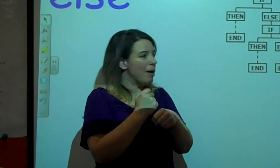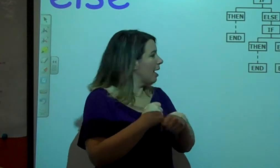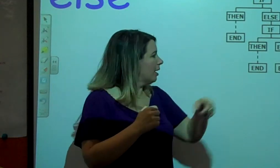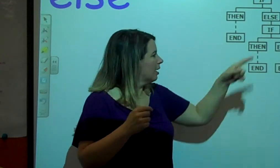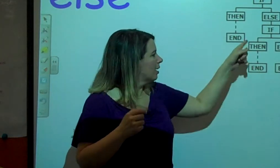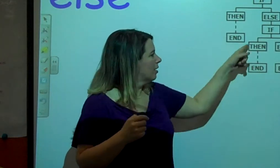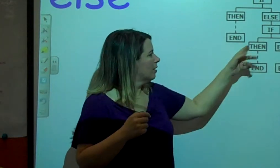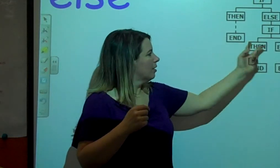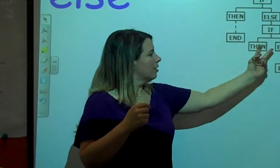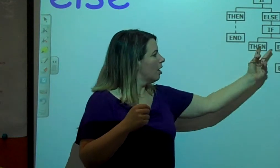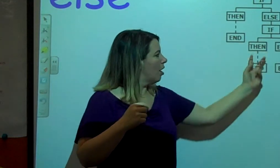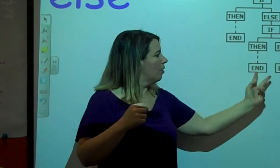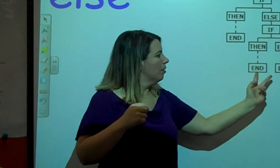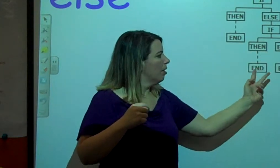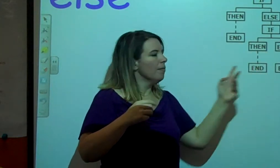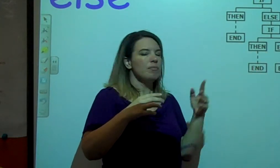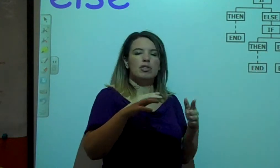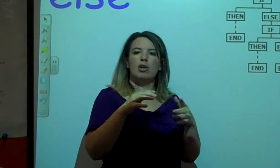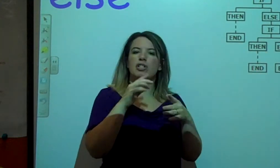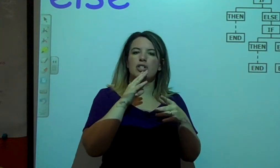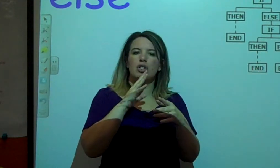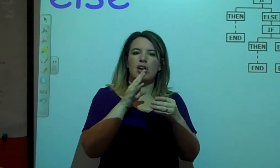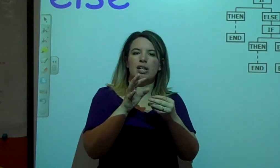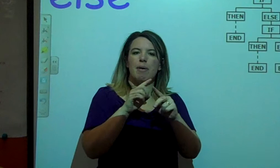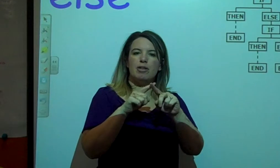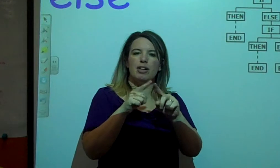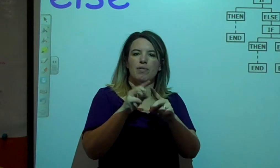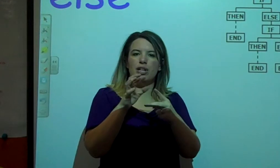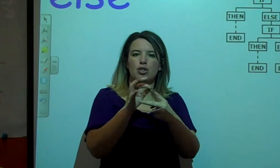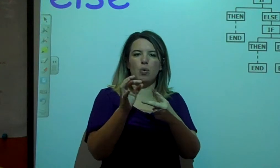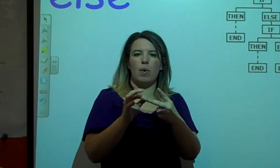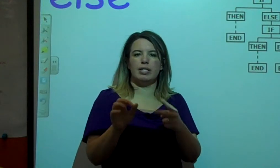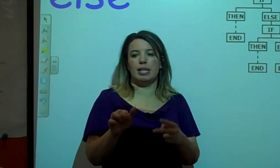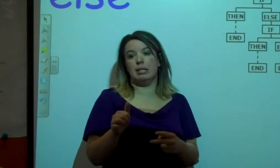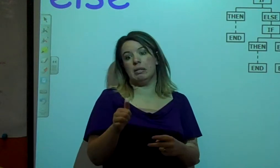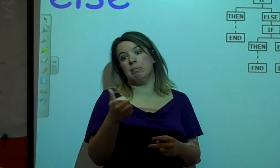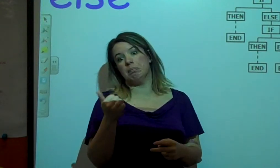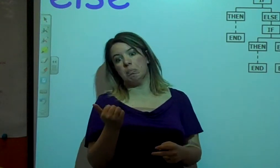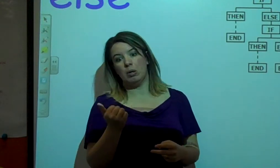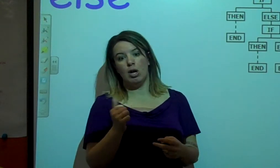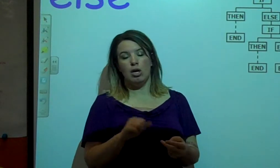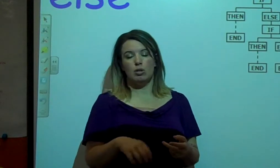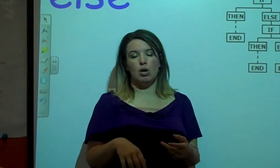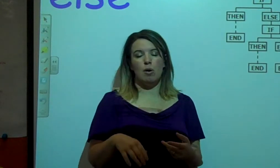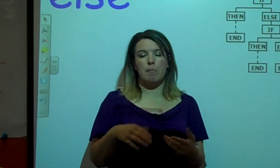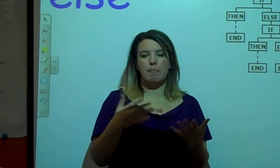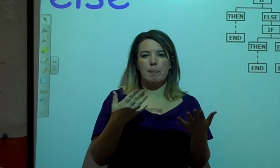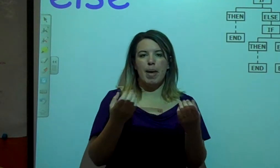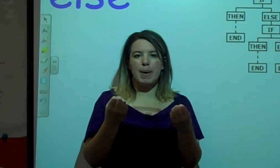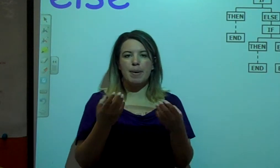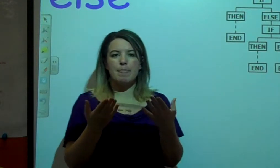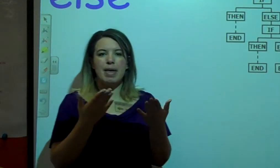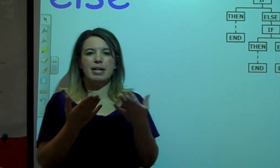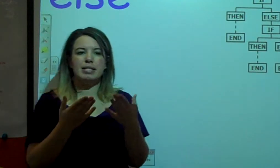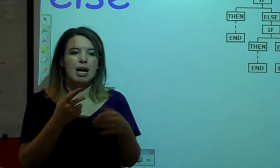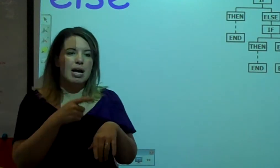make. So it's just talking about different choices. So maybe many